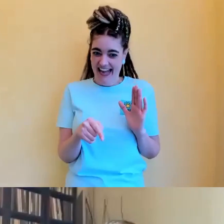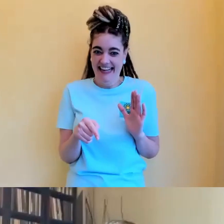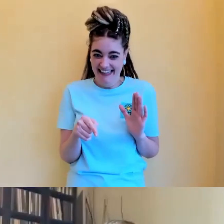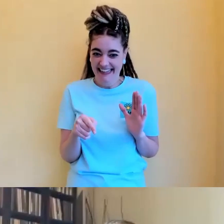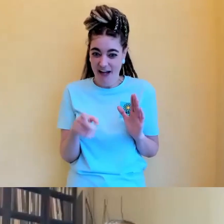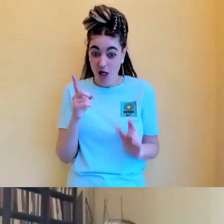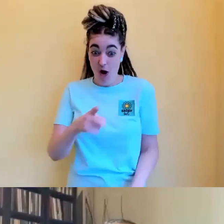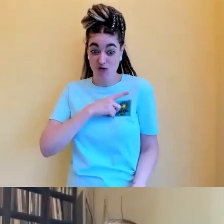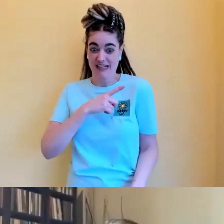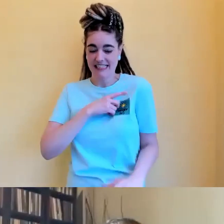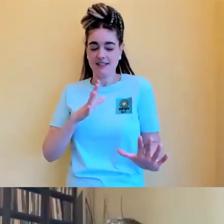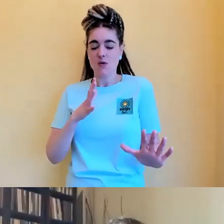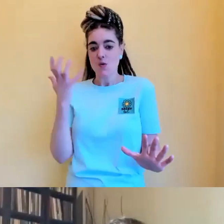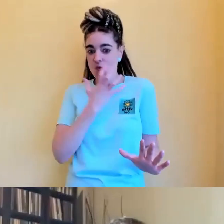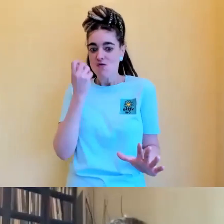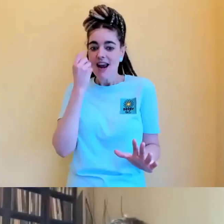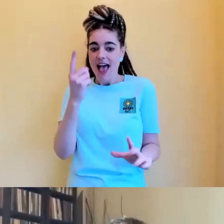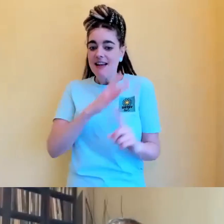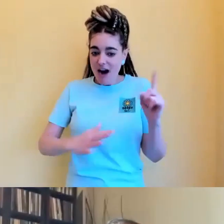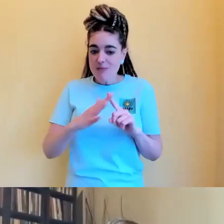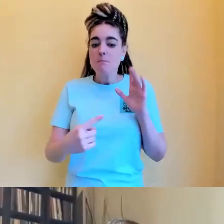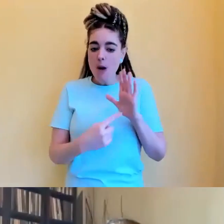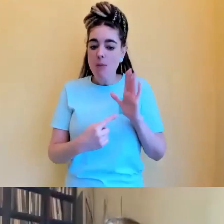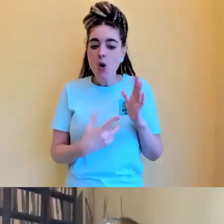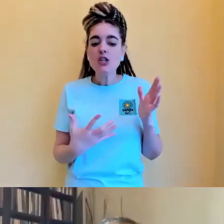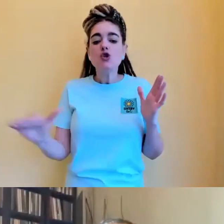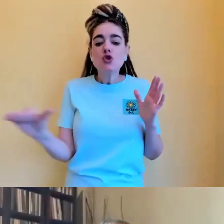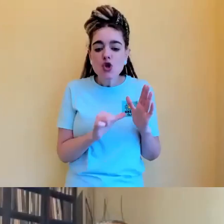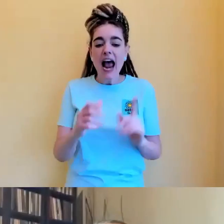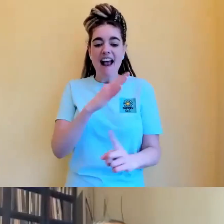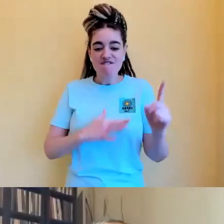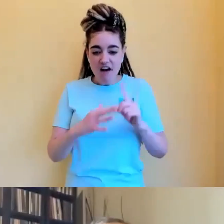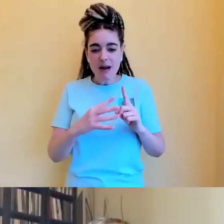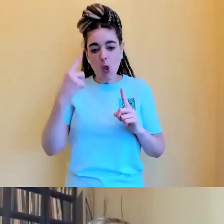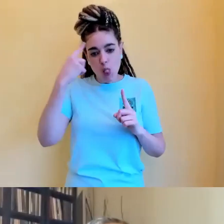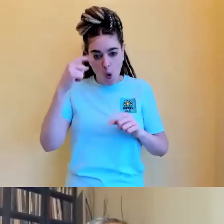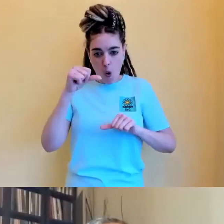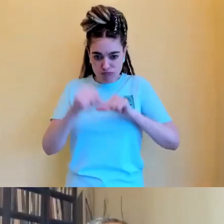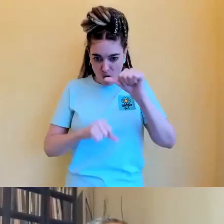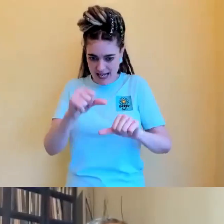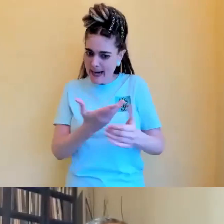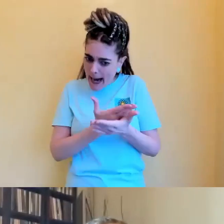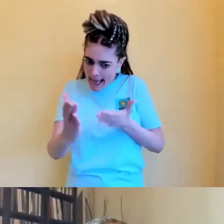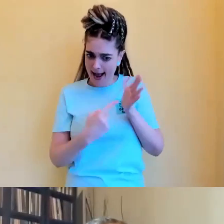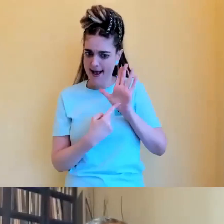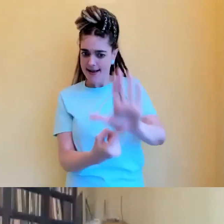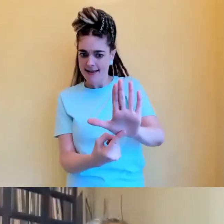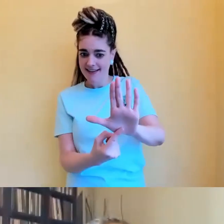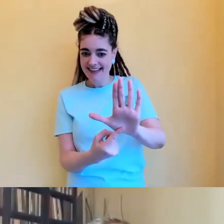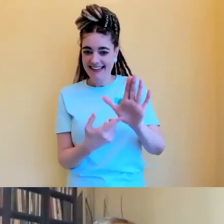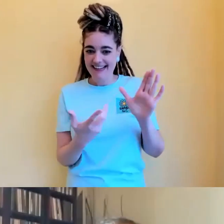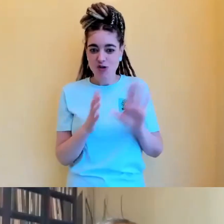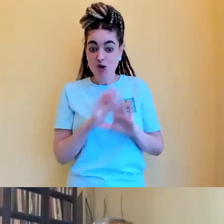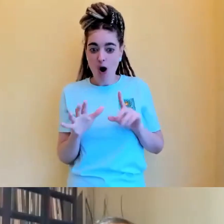more important, put the environmental statements and thought processes very much more to the front, rather than